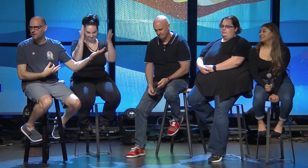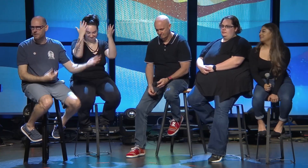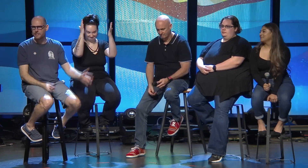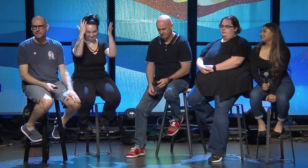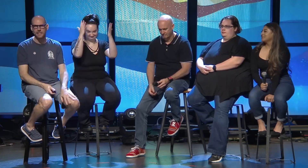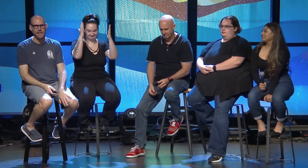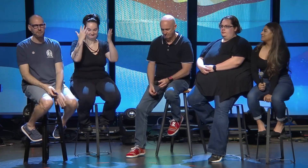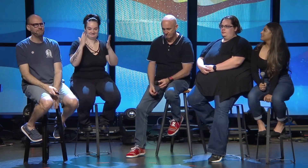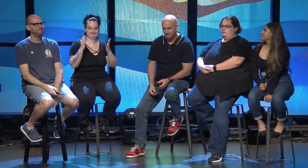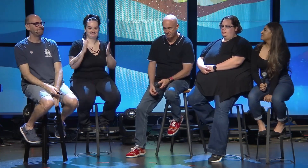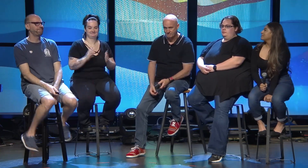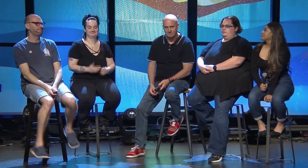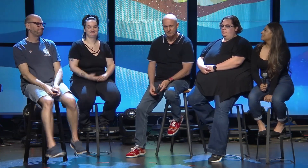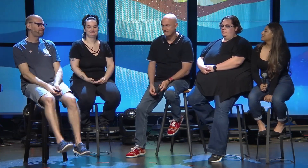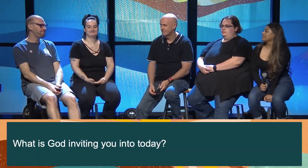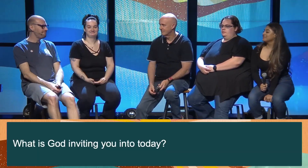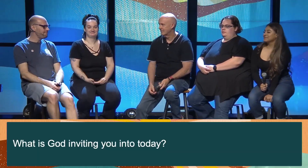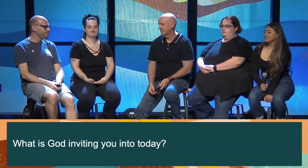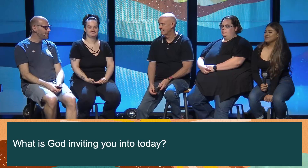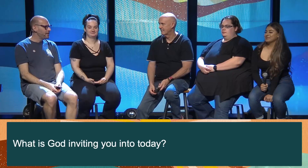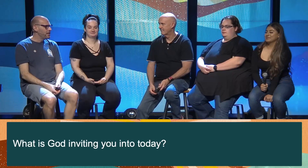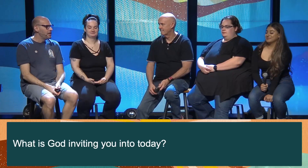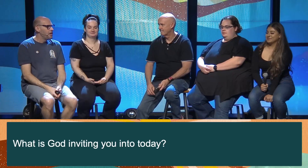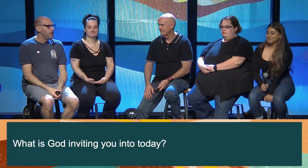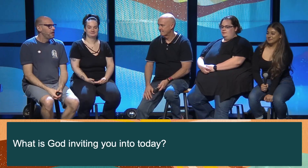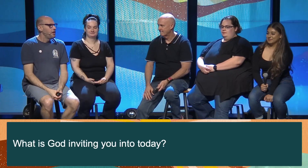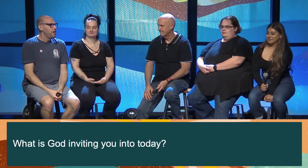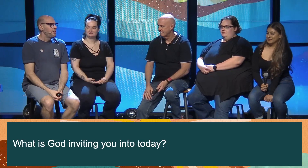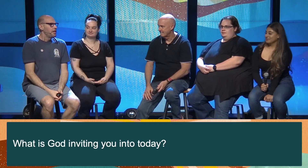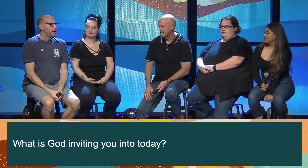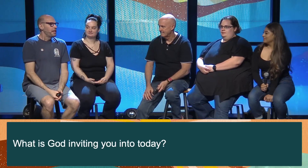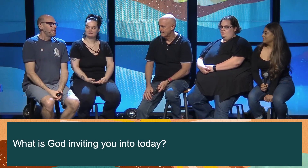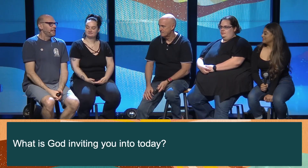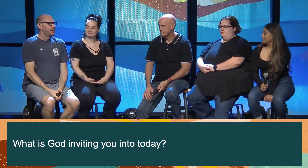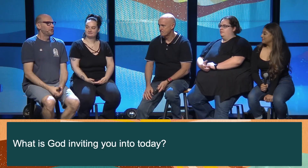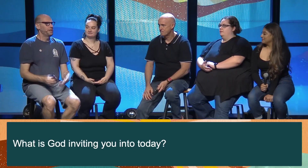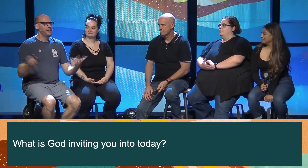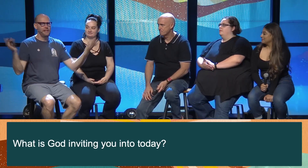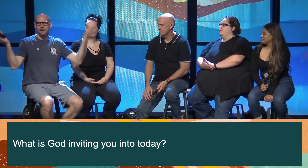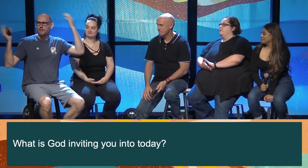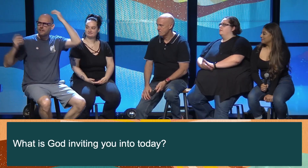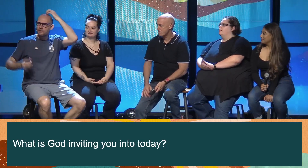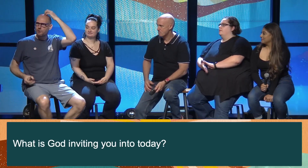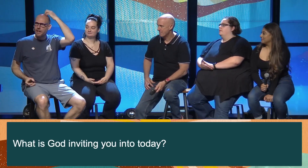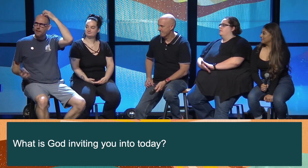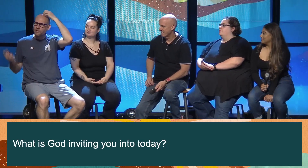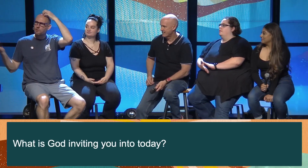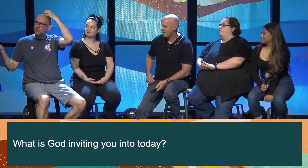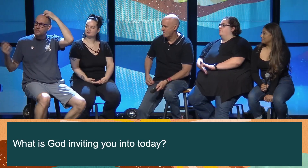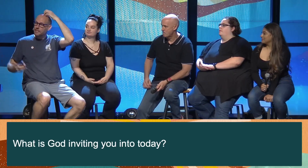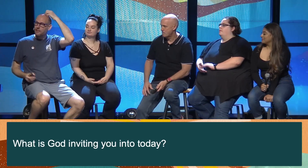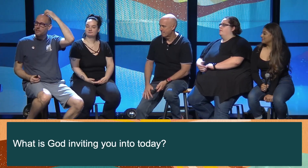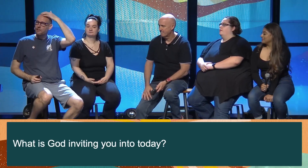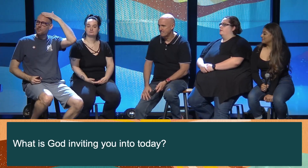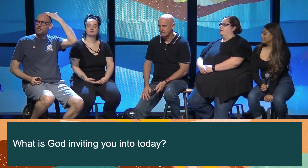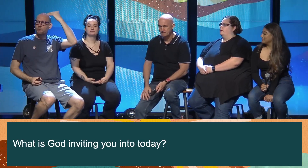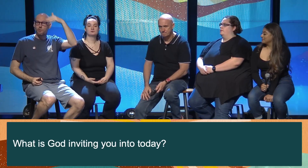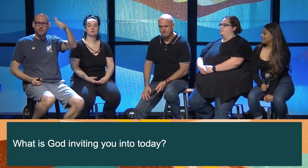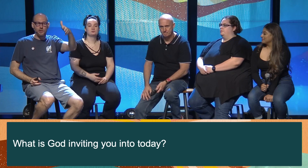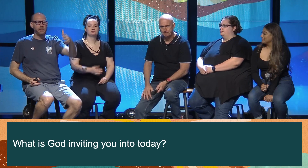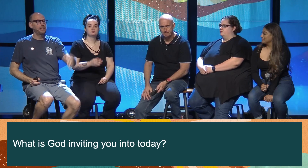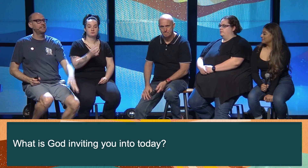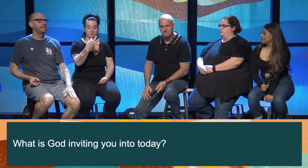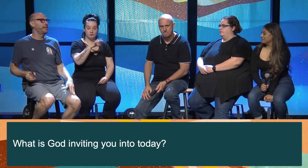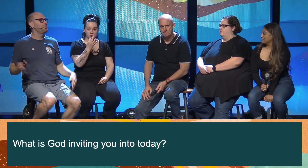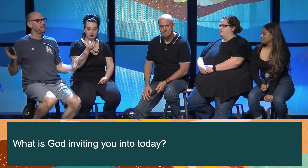hand for being with us today? So we're We're going to have communion together here in just a